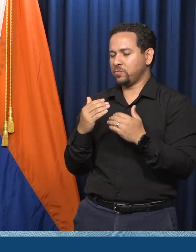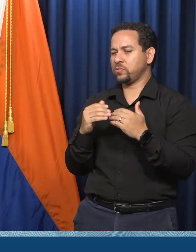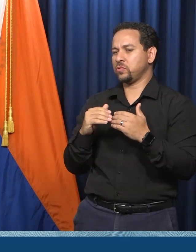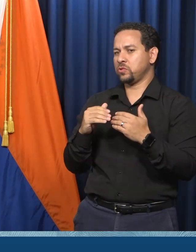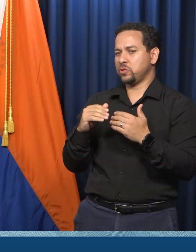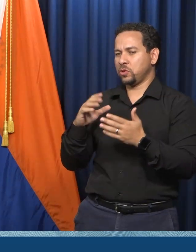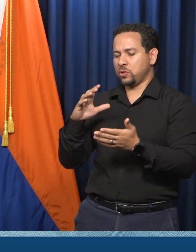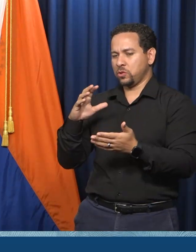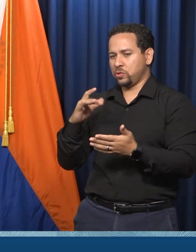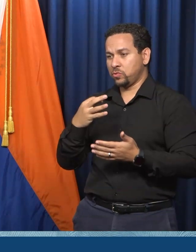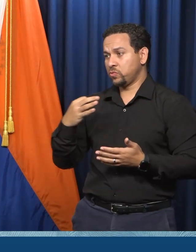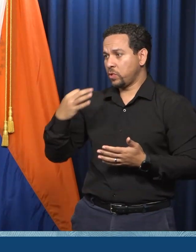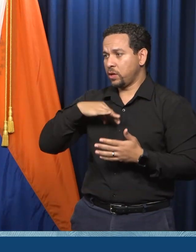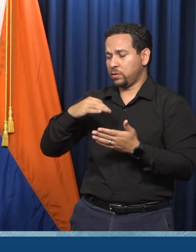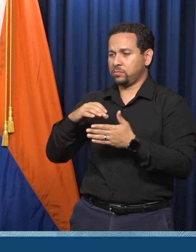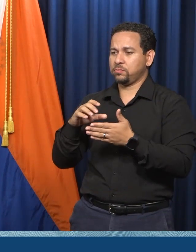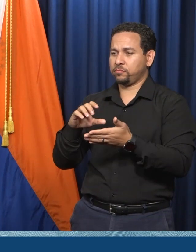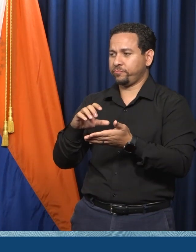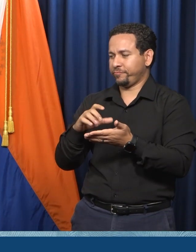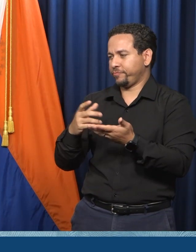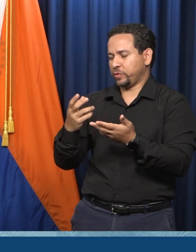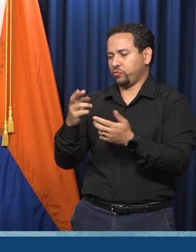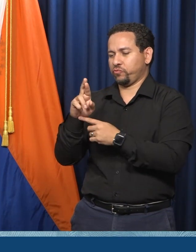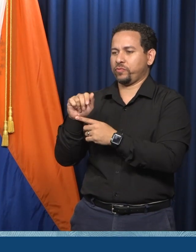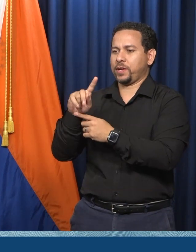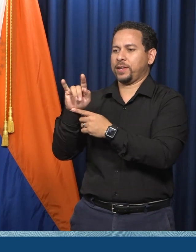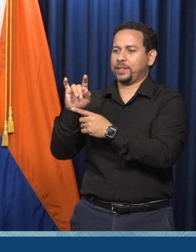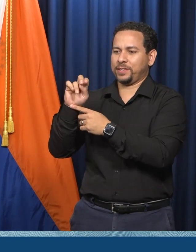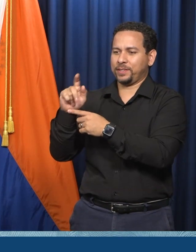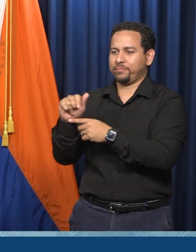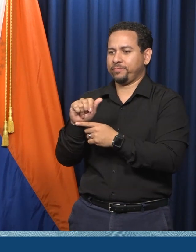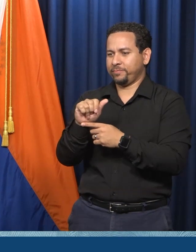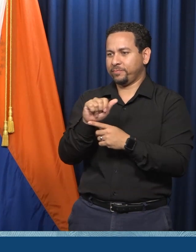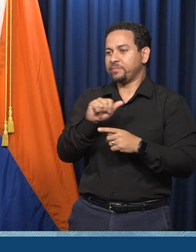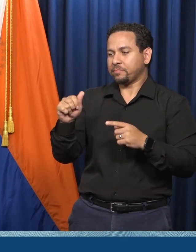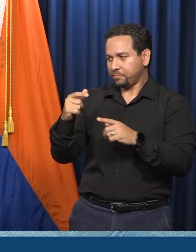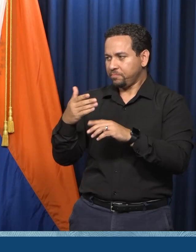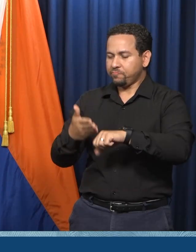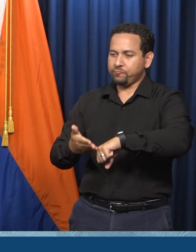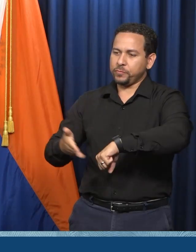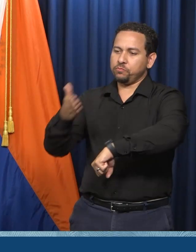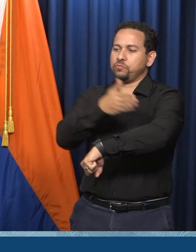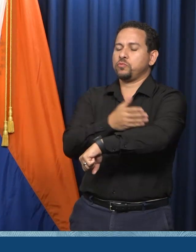So we're very proud of what we've done, being